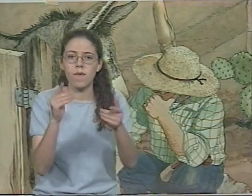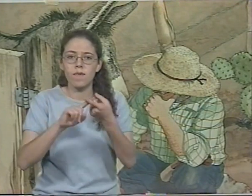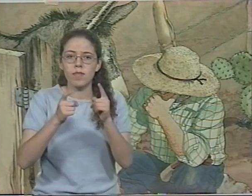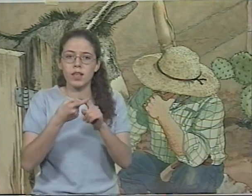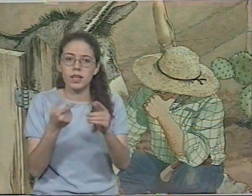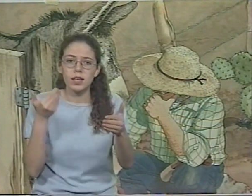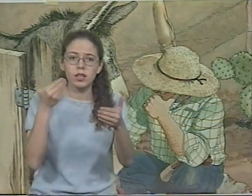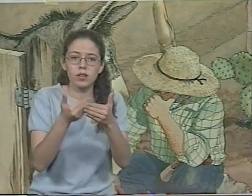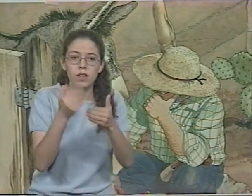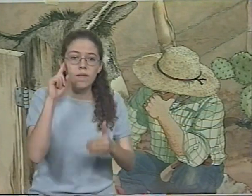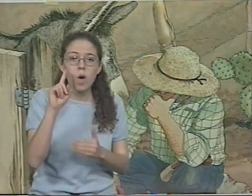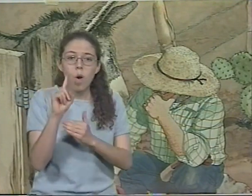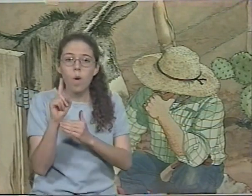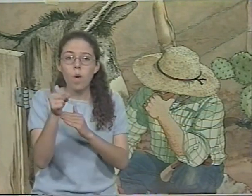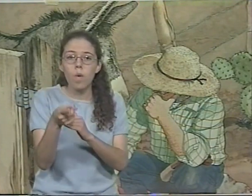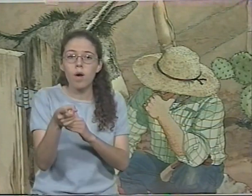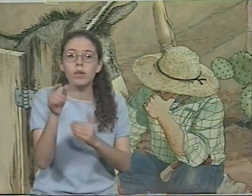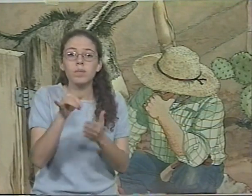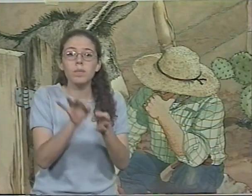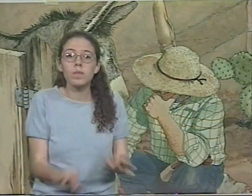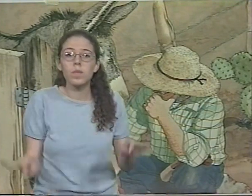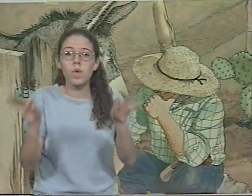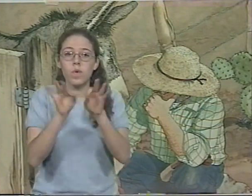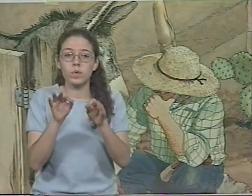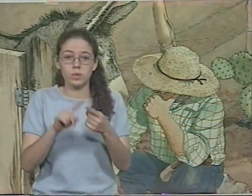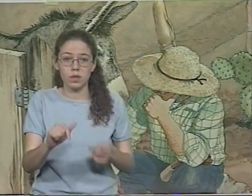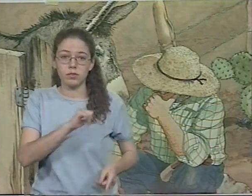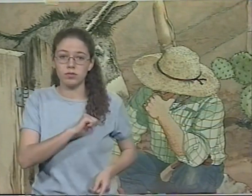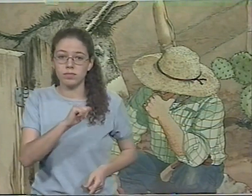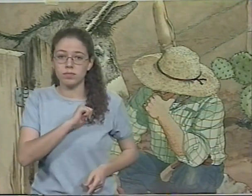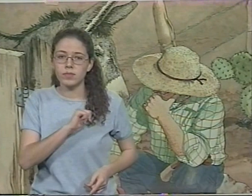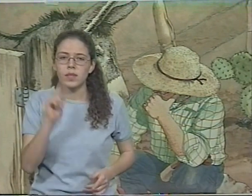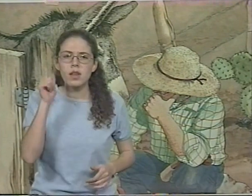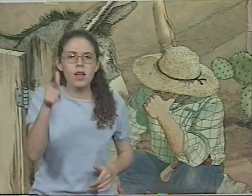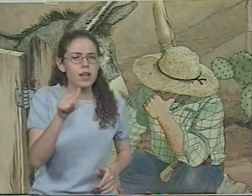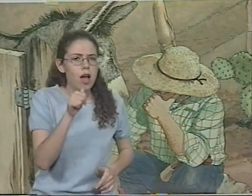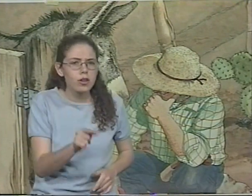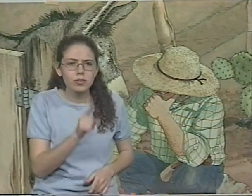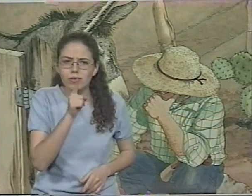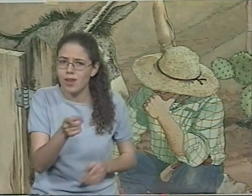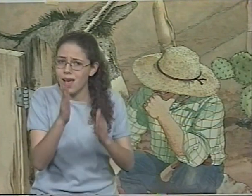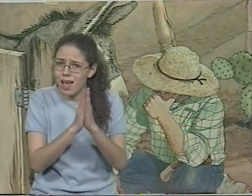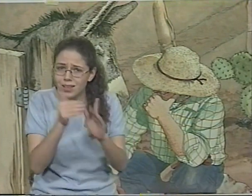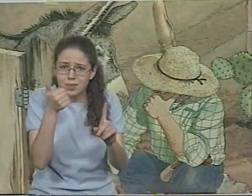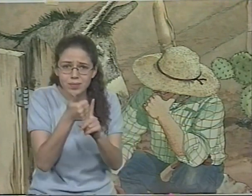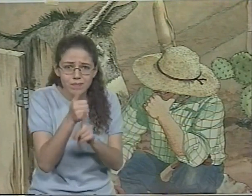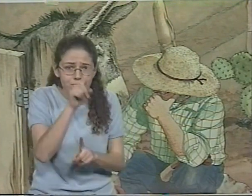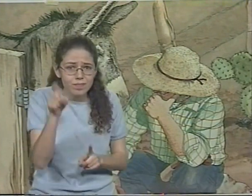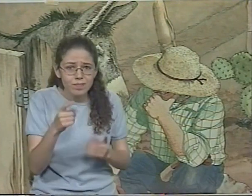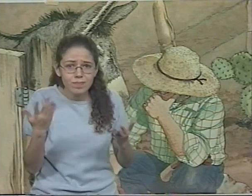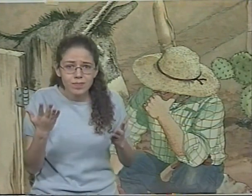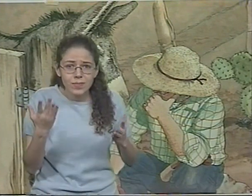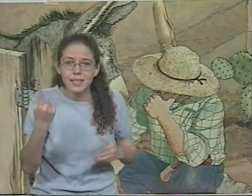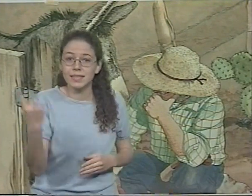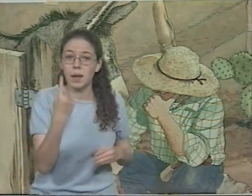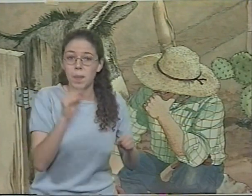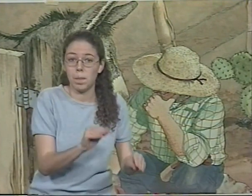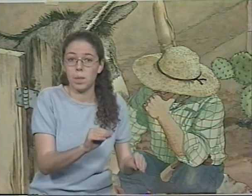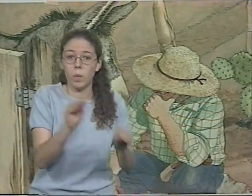from wherever he might be at any moment to find a small friend nearby. For a while, this was all that mattered to